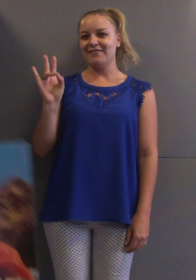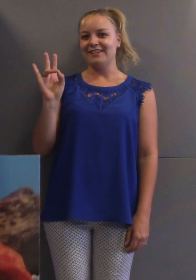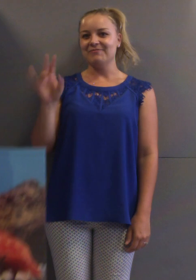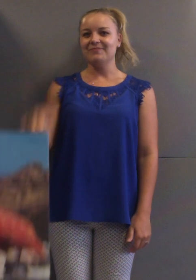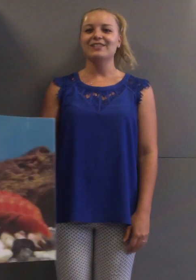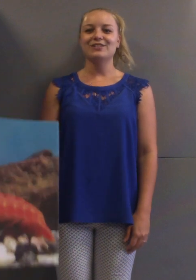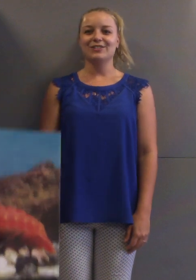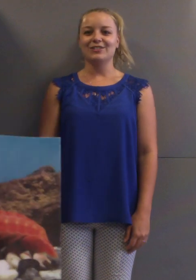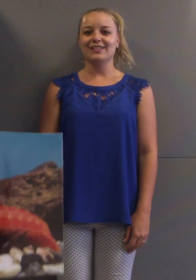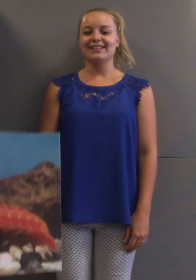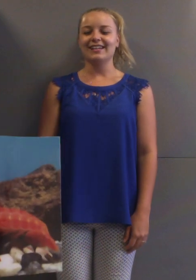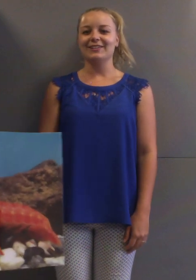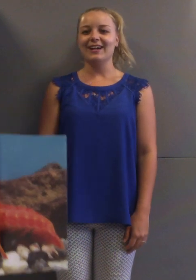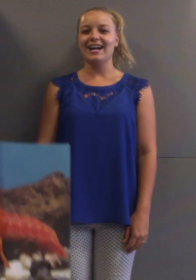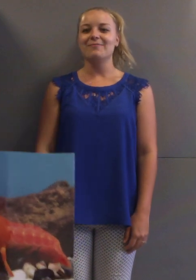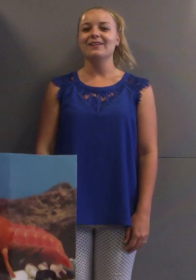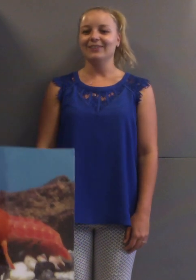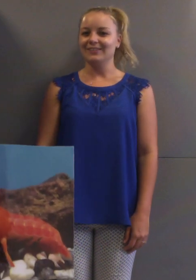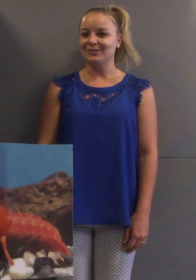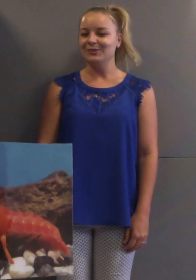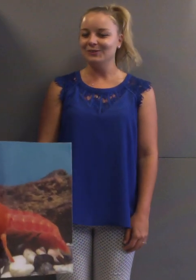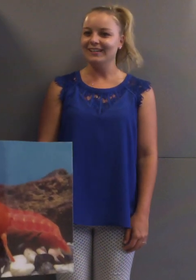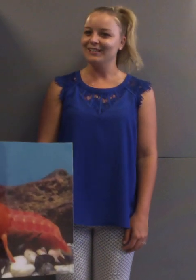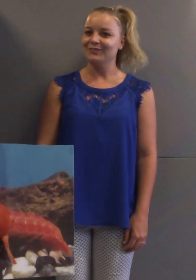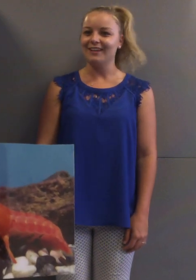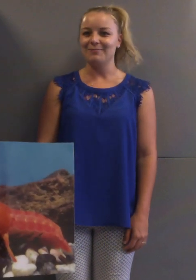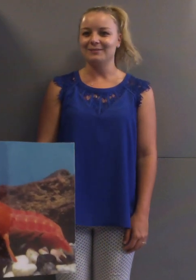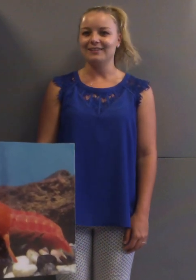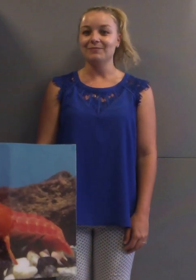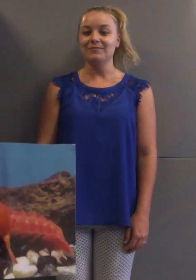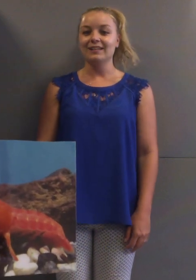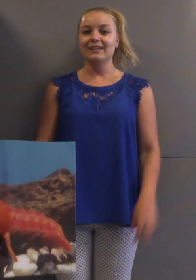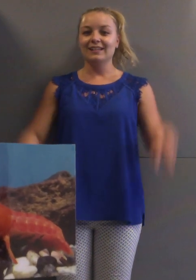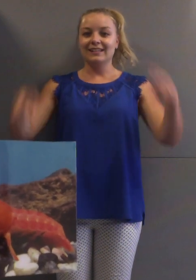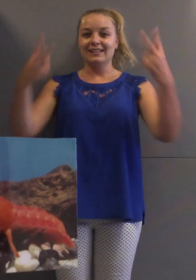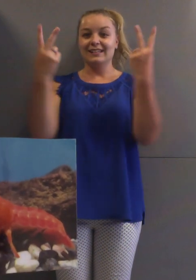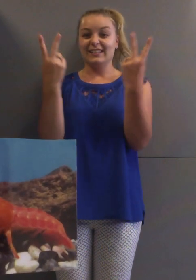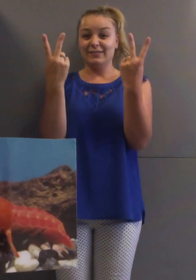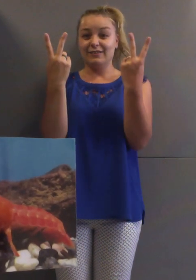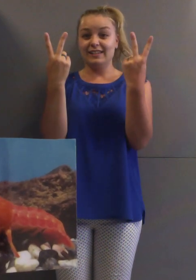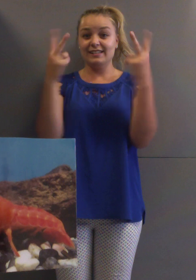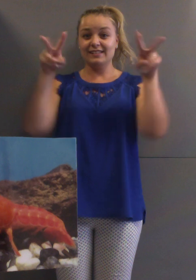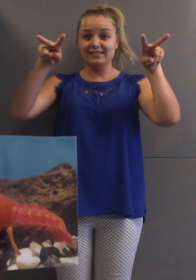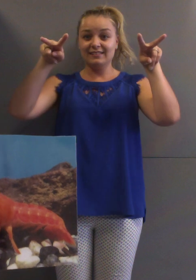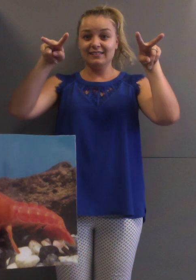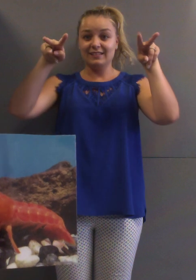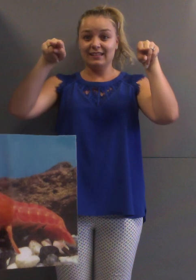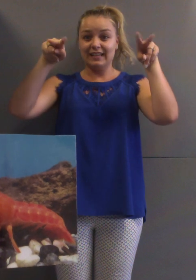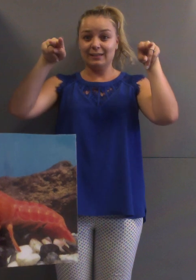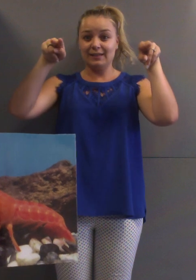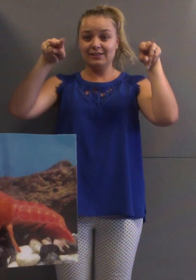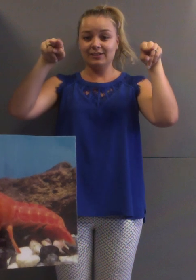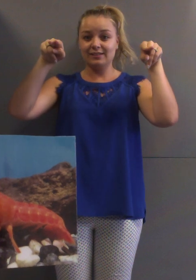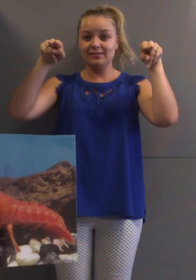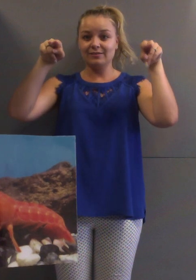Seven, just like crab, there are two signs for lobster. V's, like the pincers,